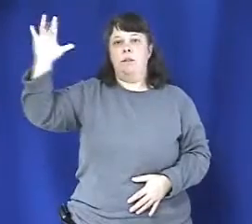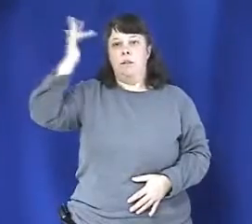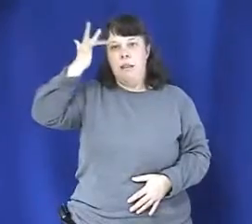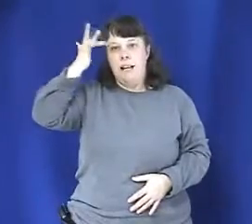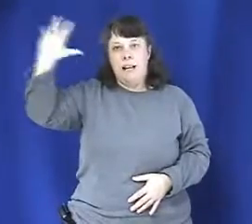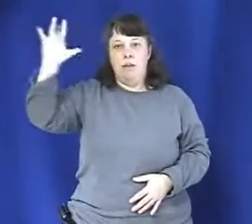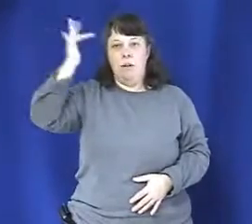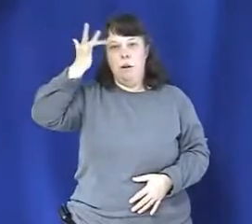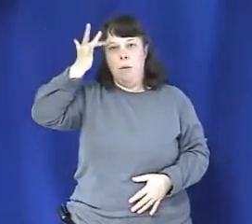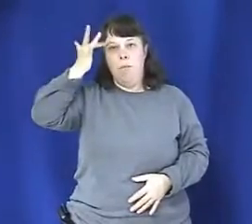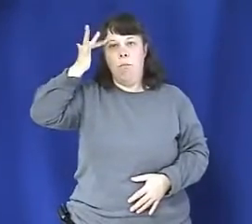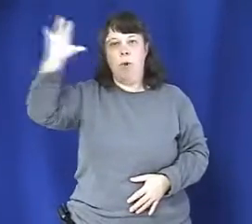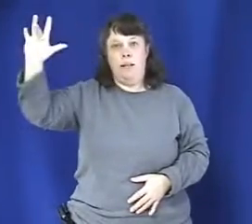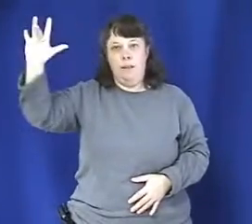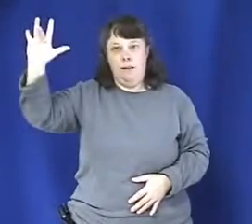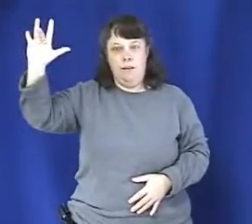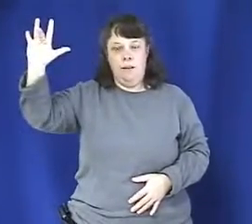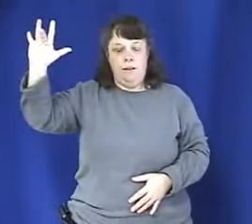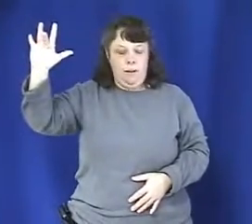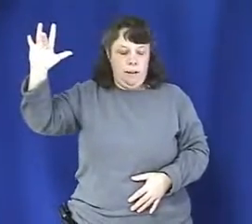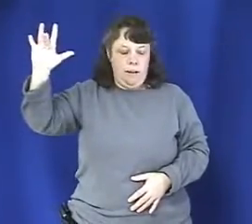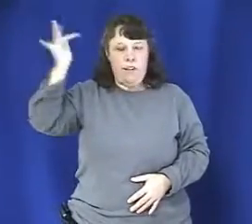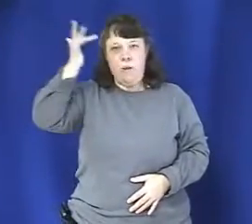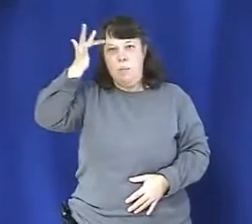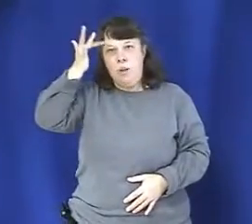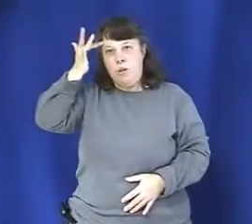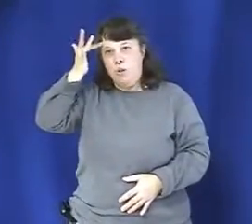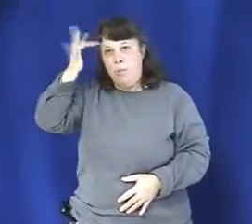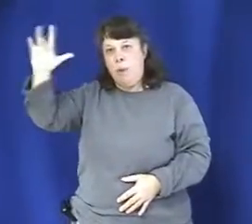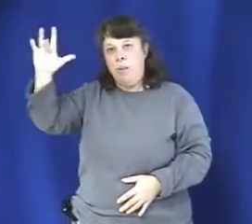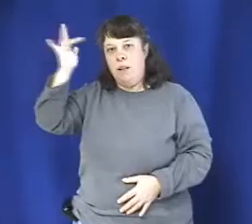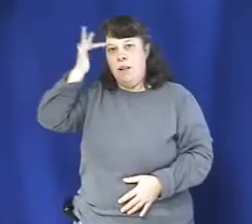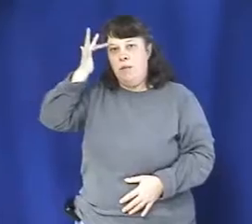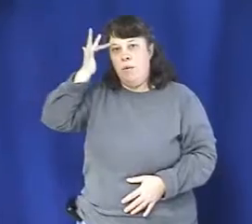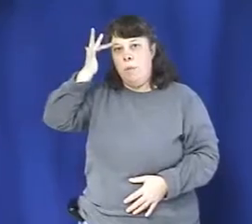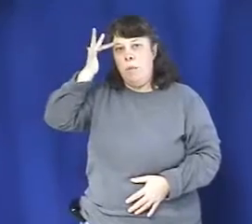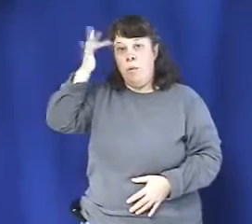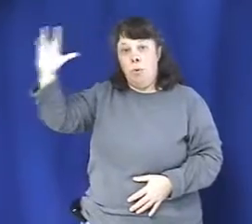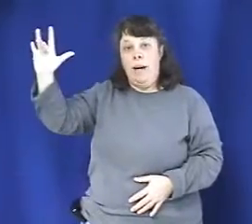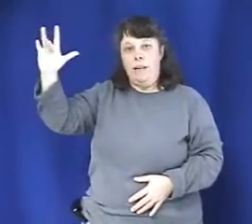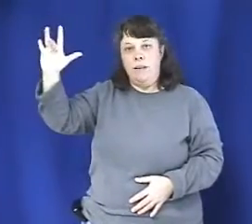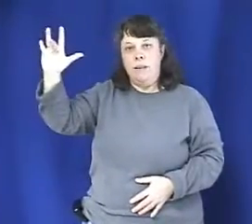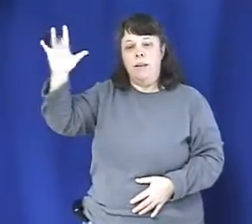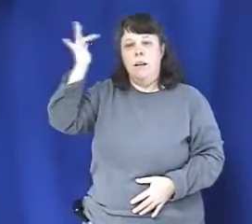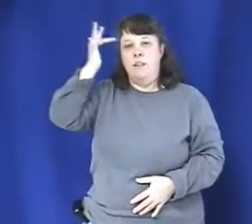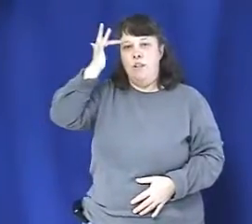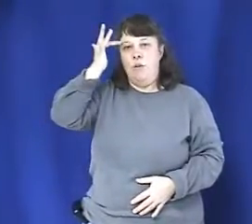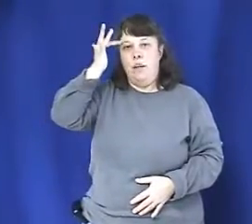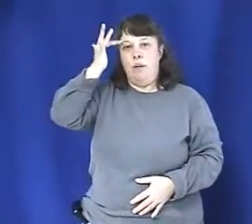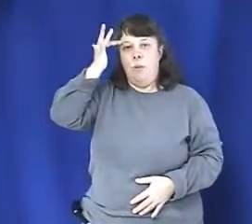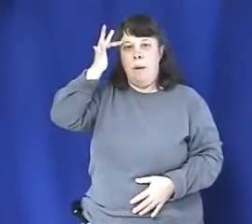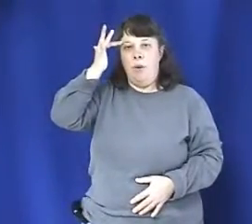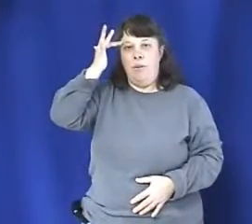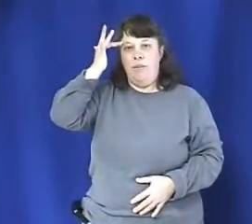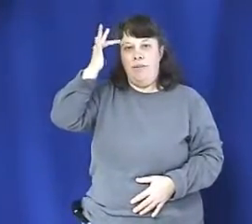Smart, clever, bright. This one can be used to remember, if you remember bright, then you can remember